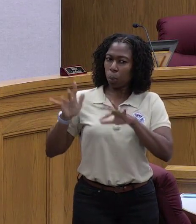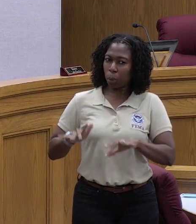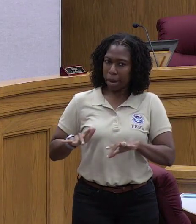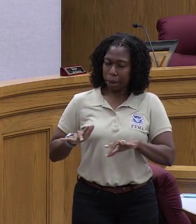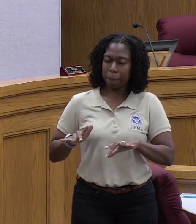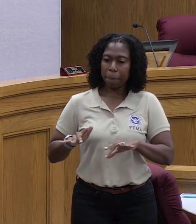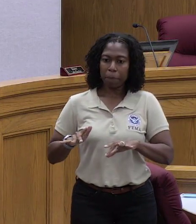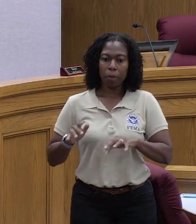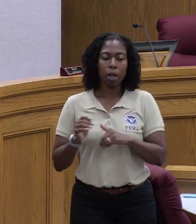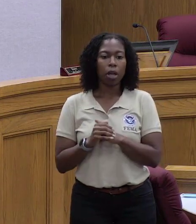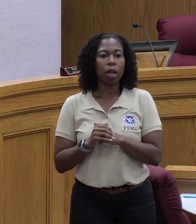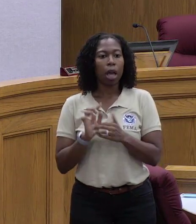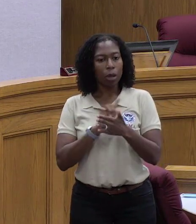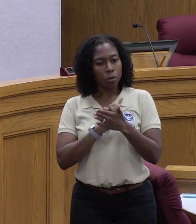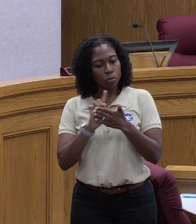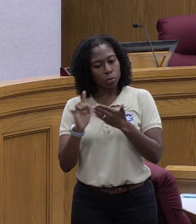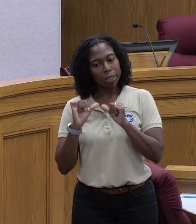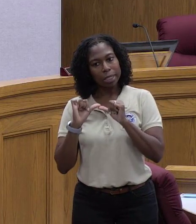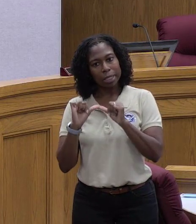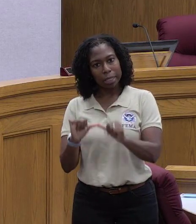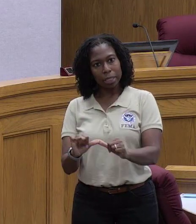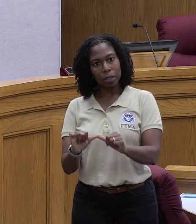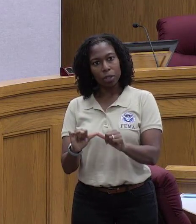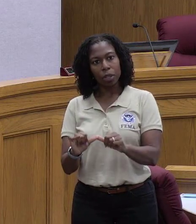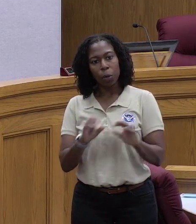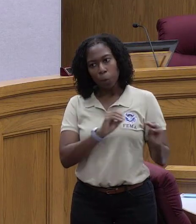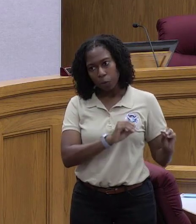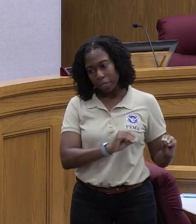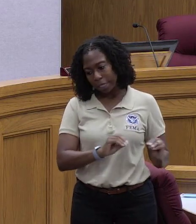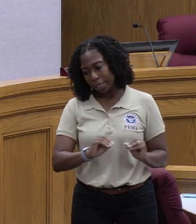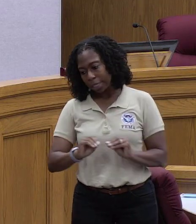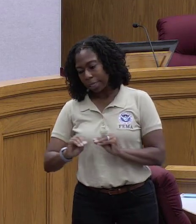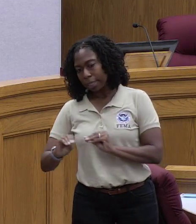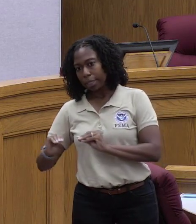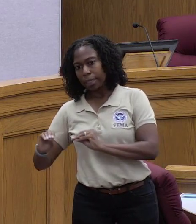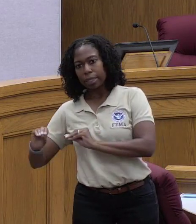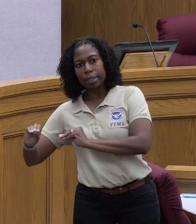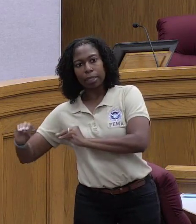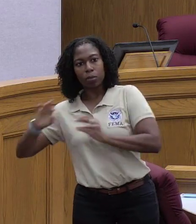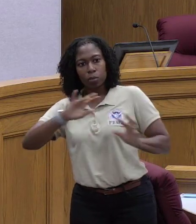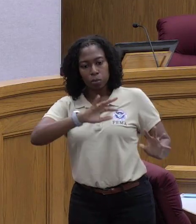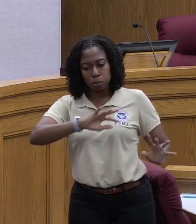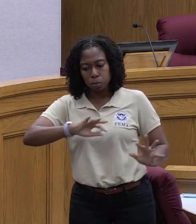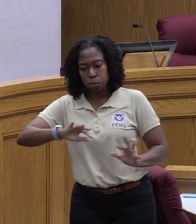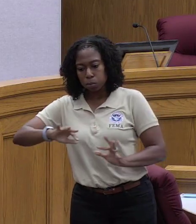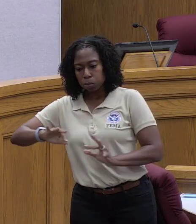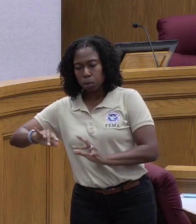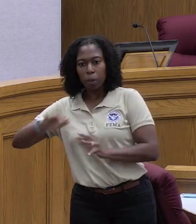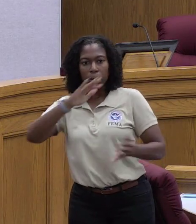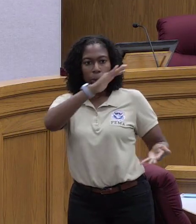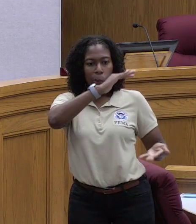moves easterly, but I think if I heard it right, it's expected to be a tropical depression.